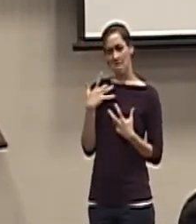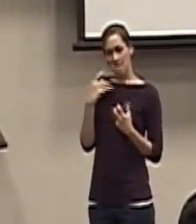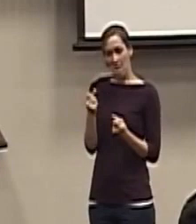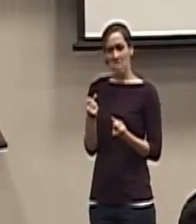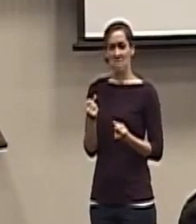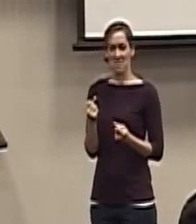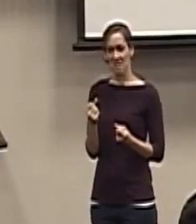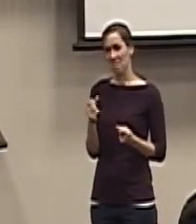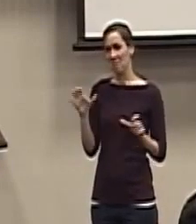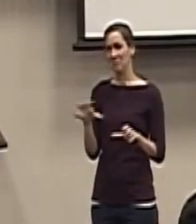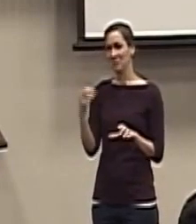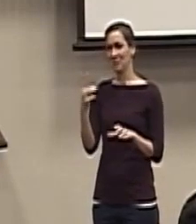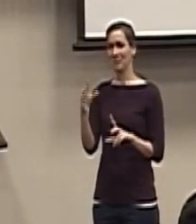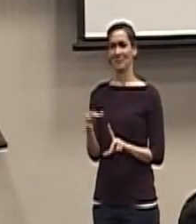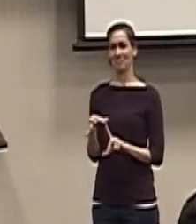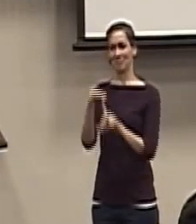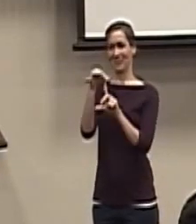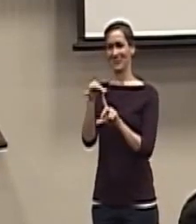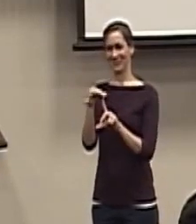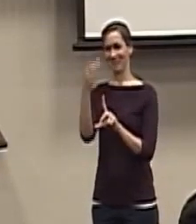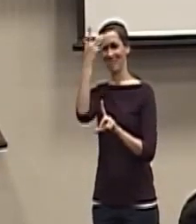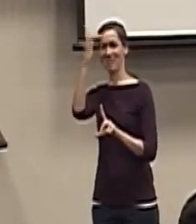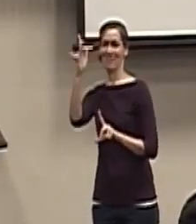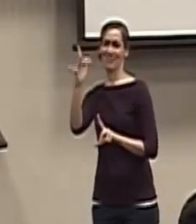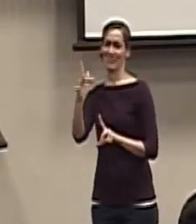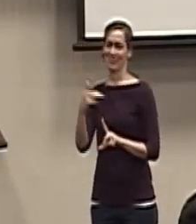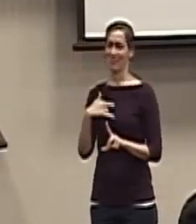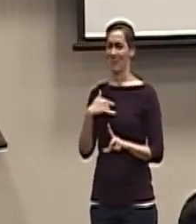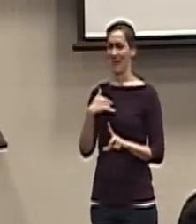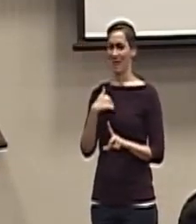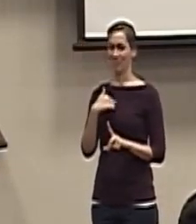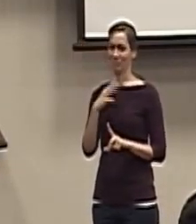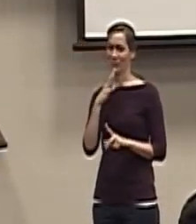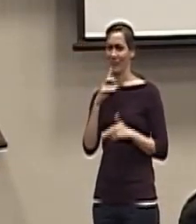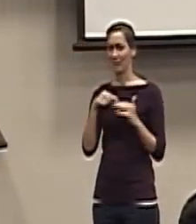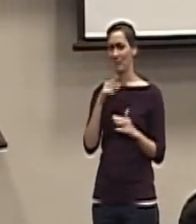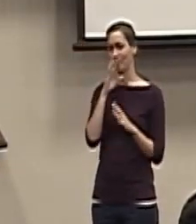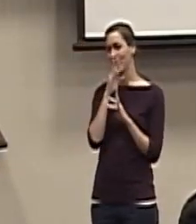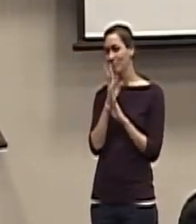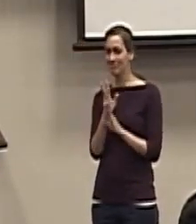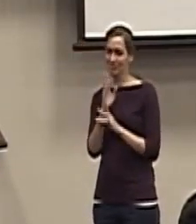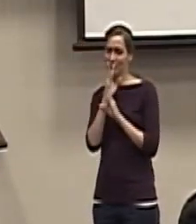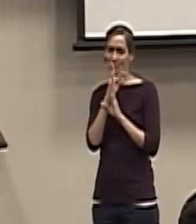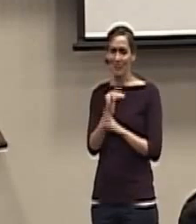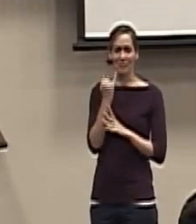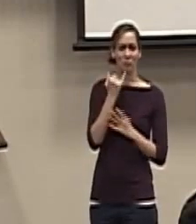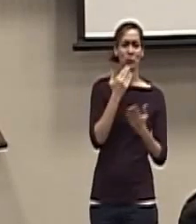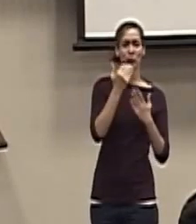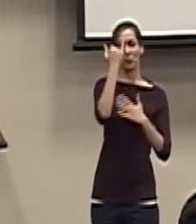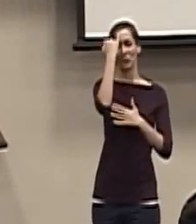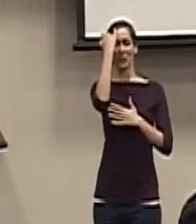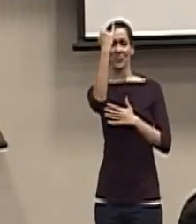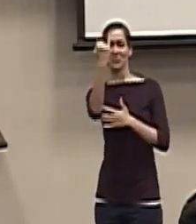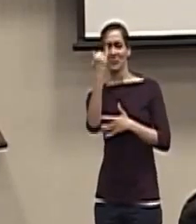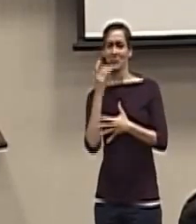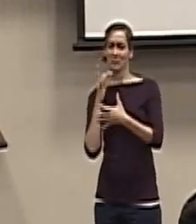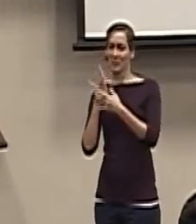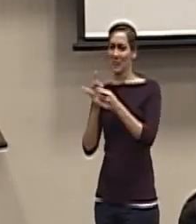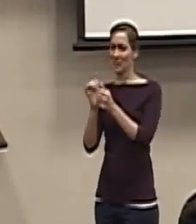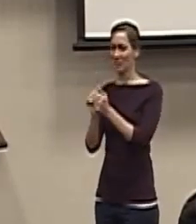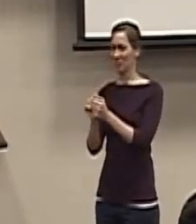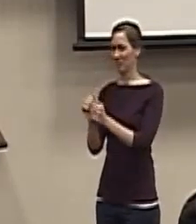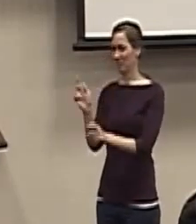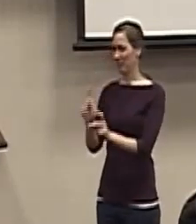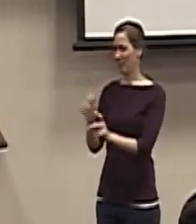which was a mistake, but I'm talking about speaking in tongues and whether or not that's a good idea in relation to